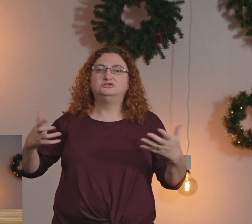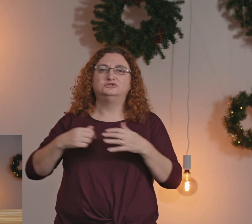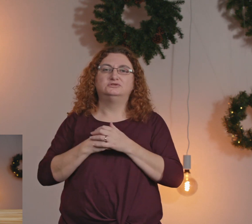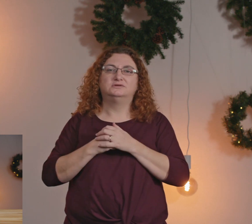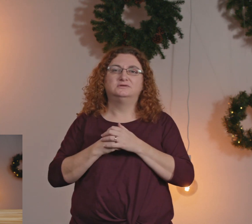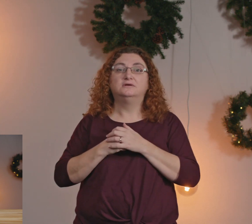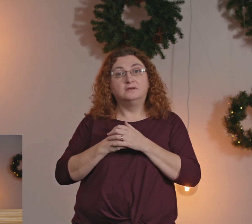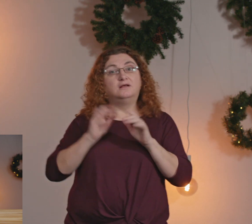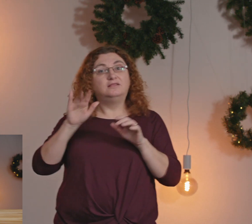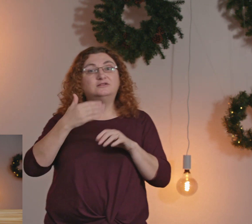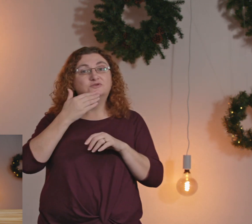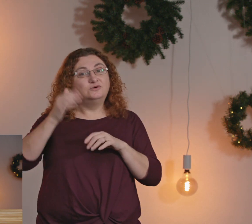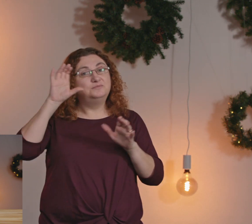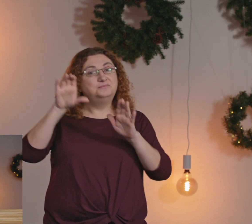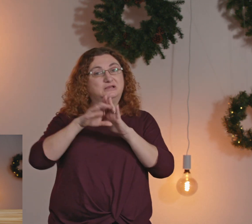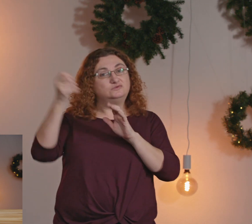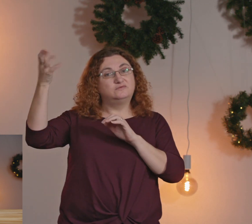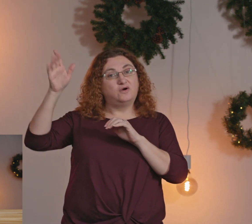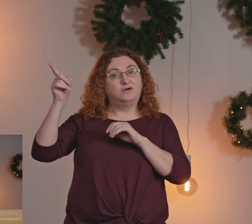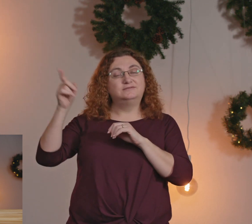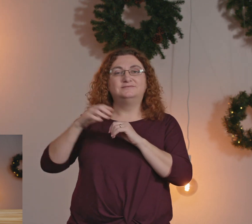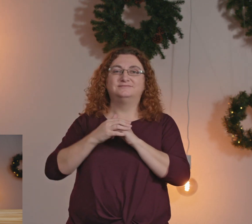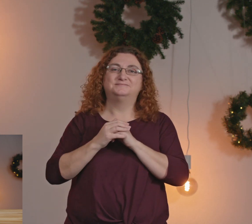That's a good picture of God.